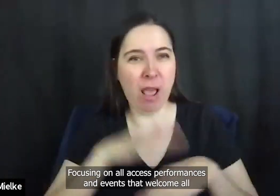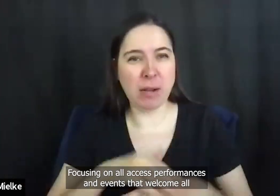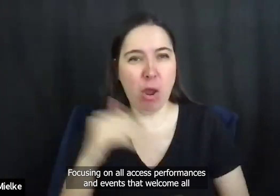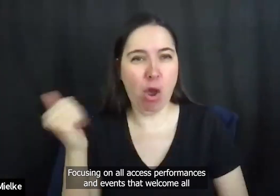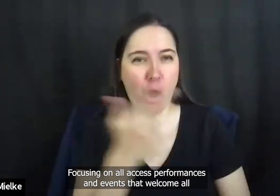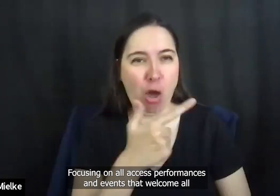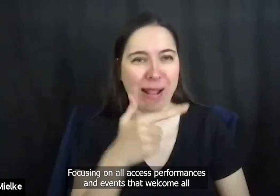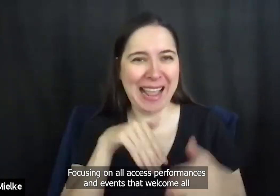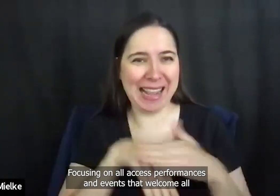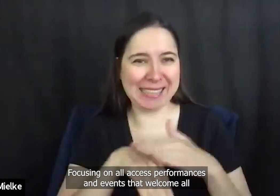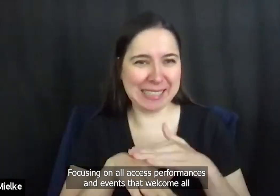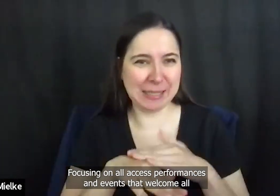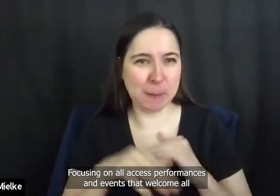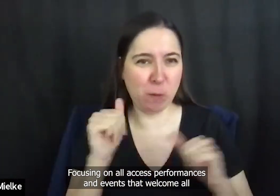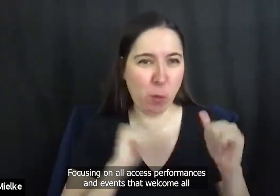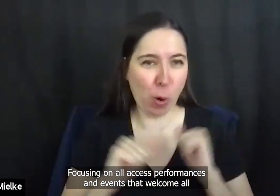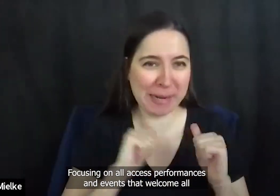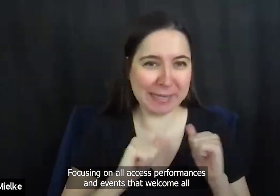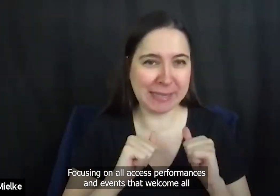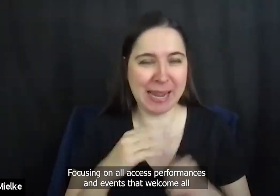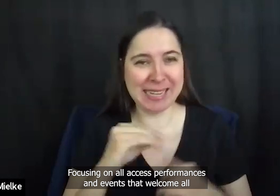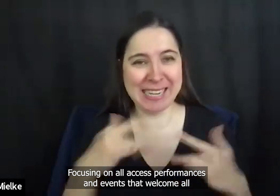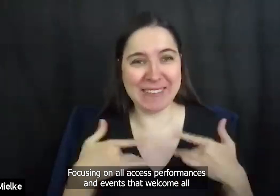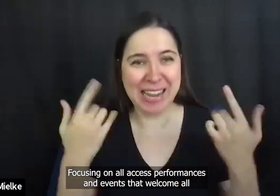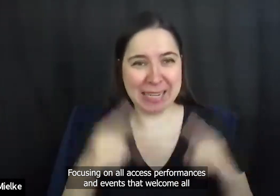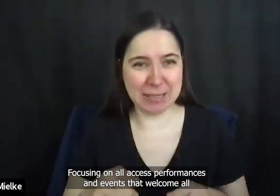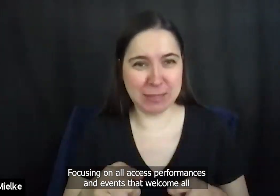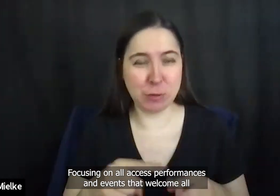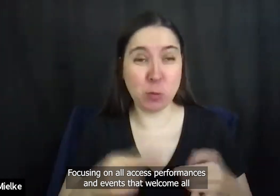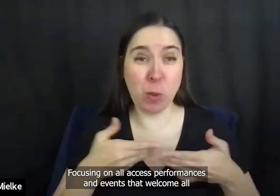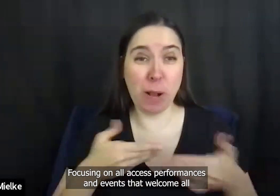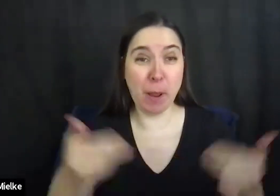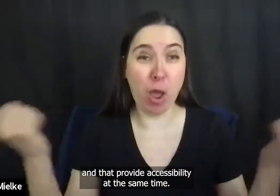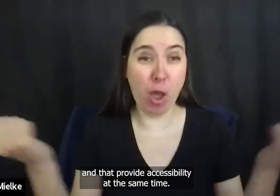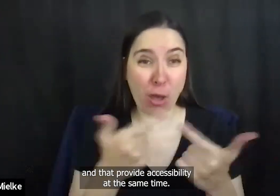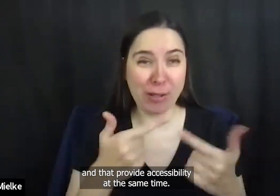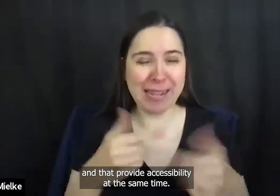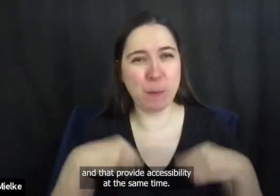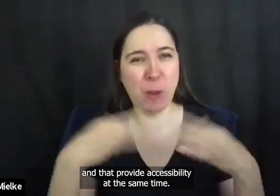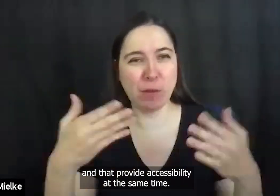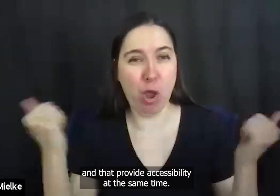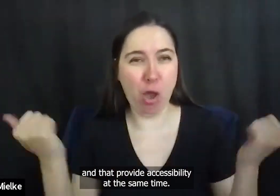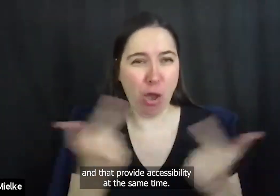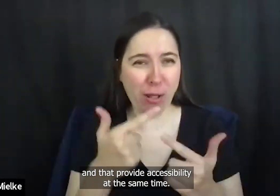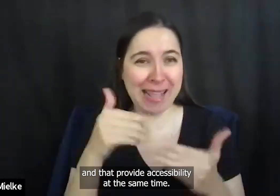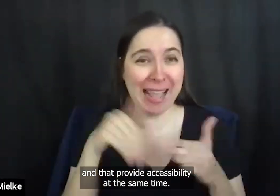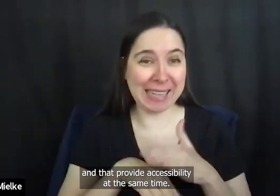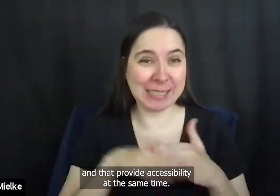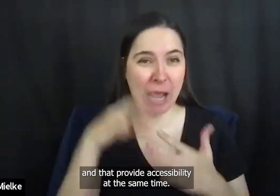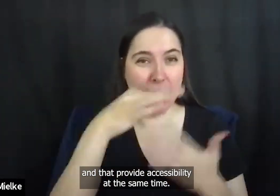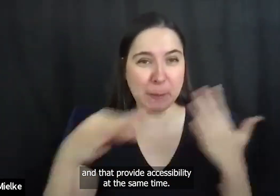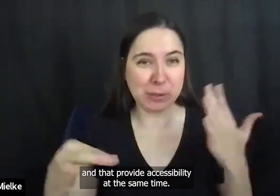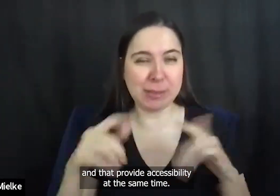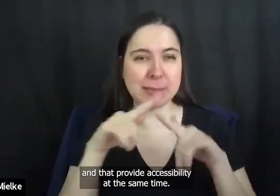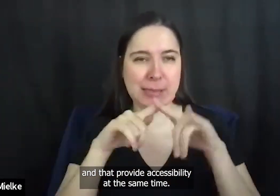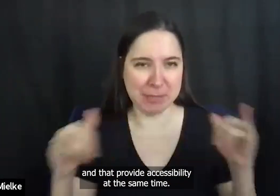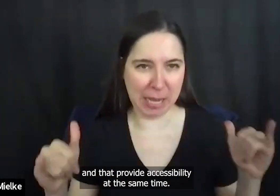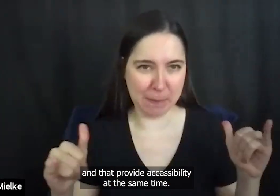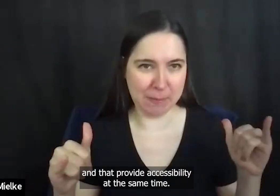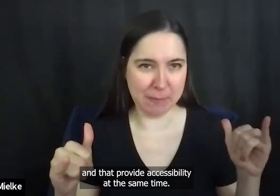Focusing on all access performances and events that welcome all and that provide accessibility at the same time.